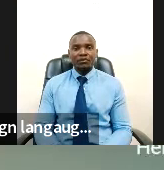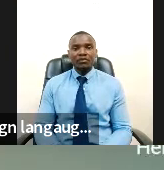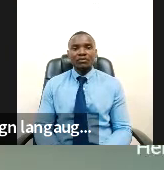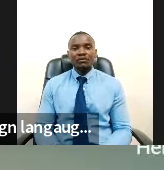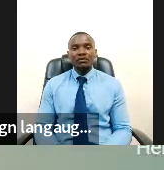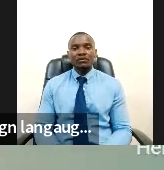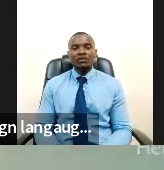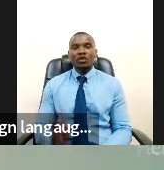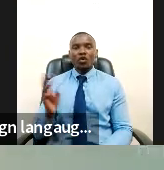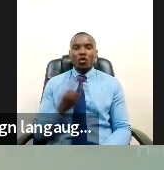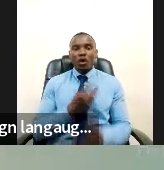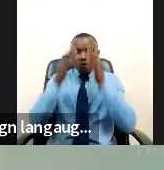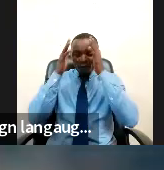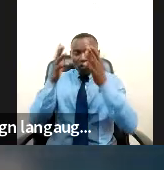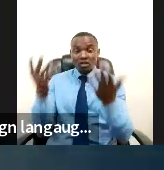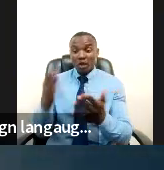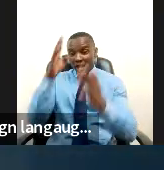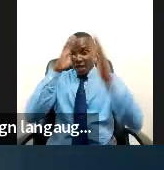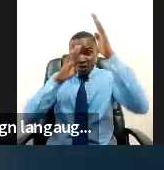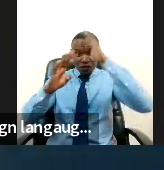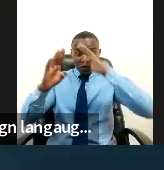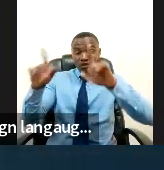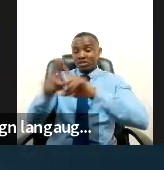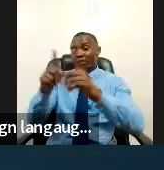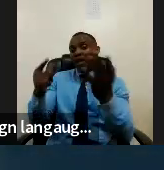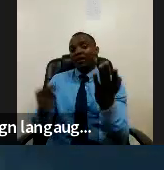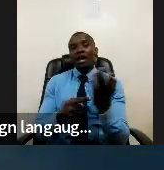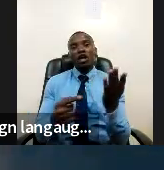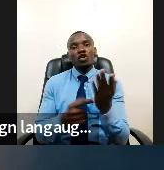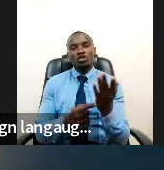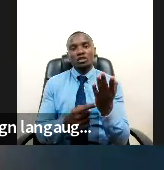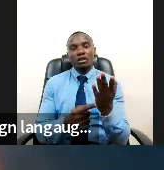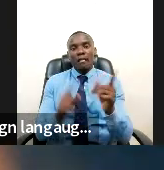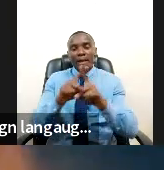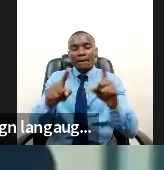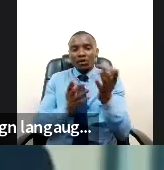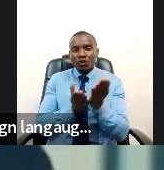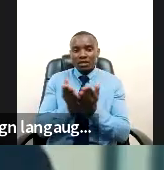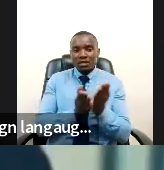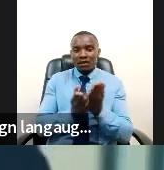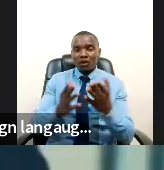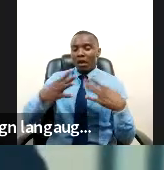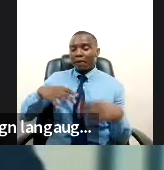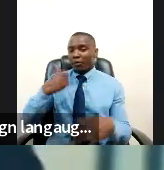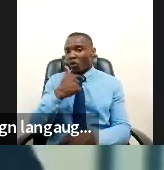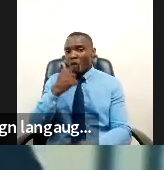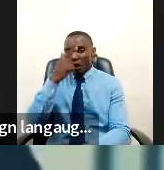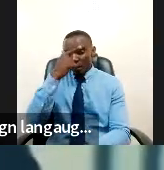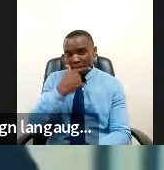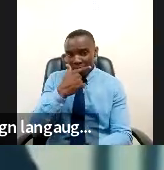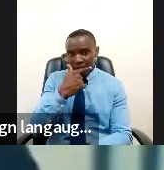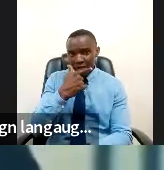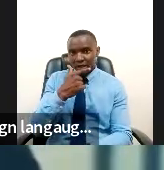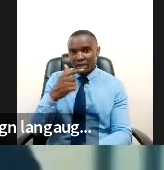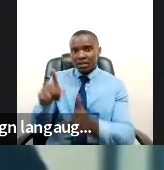We are focused on innovation and technology, but we serve those with visual impairment. Our overarching